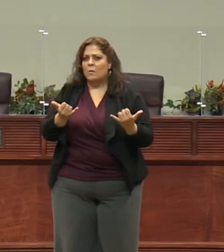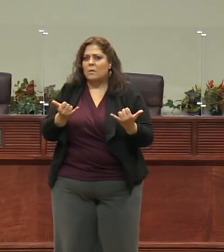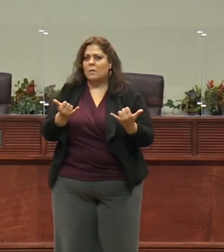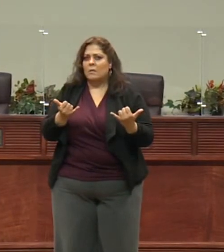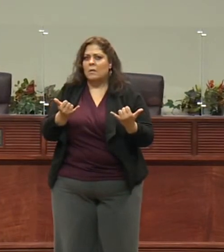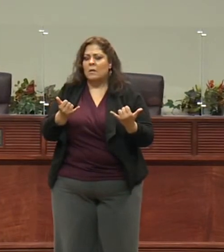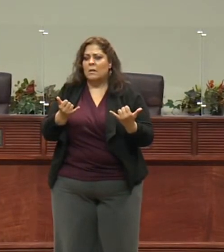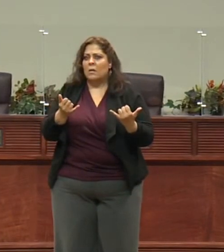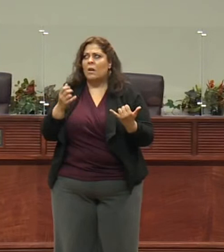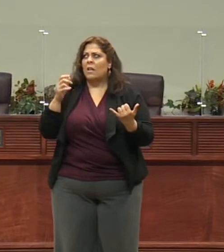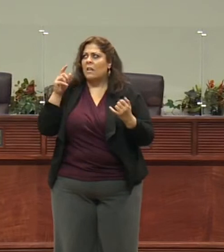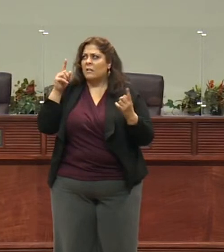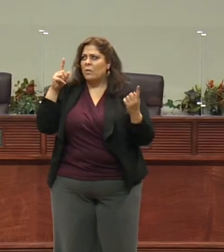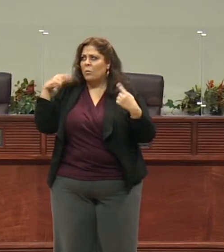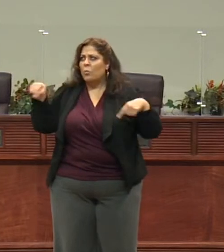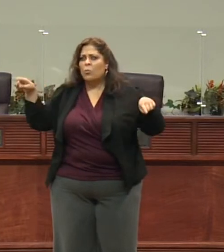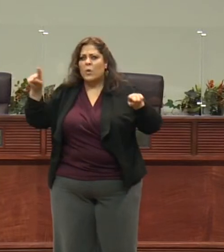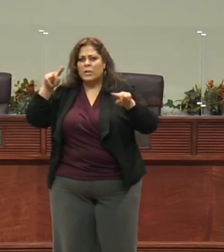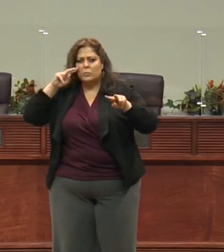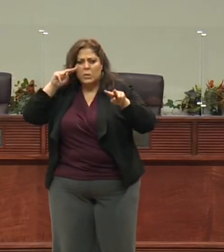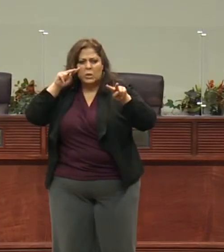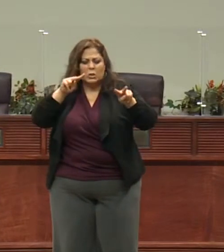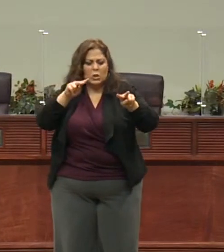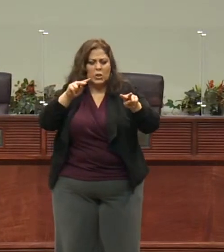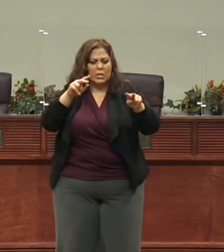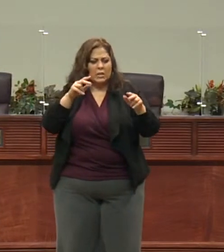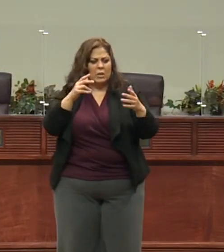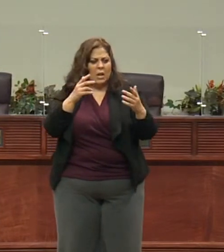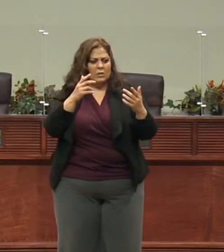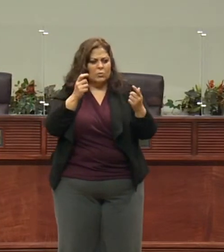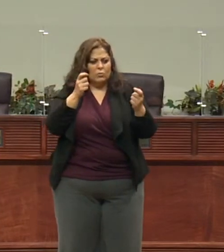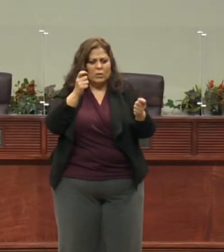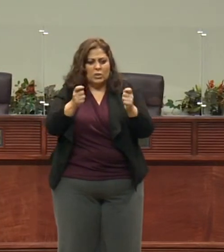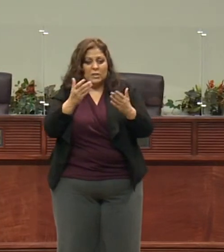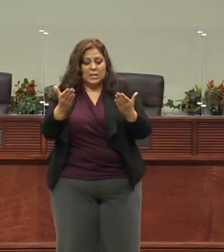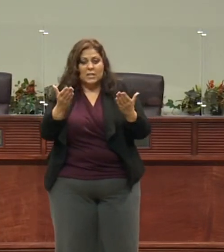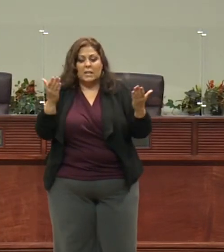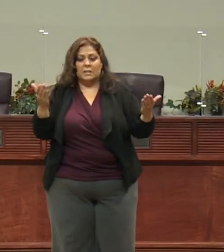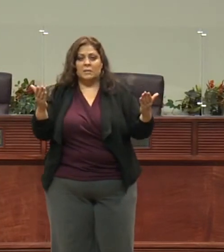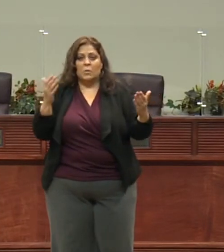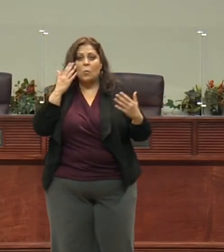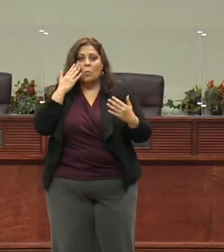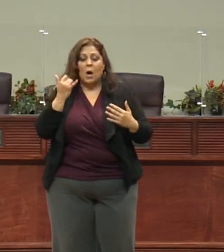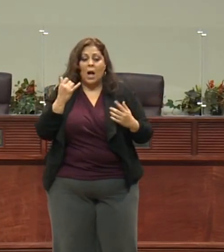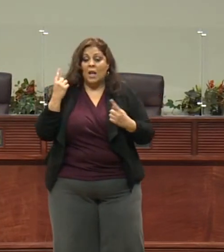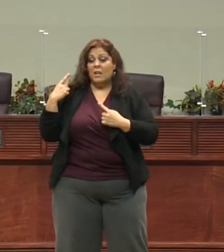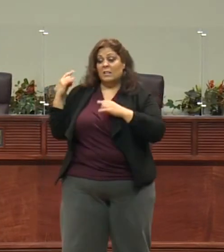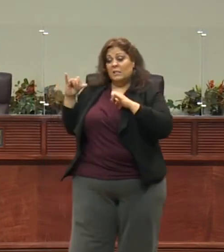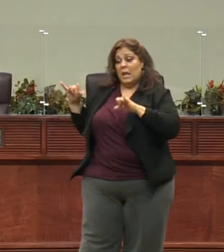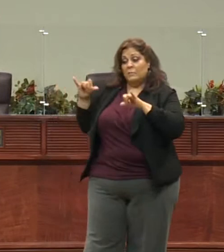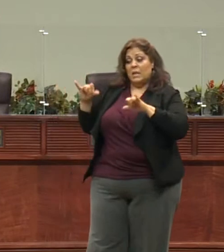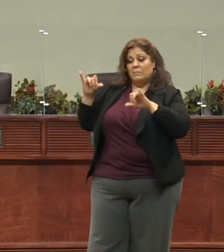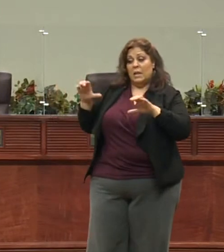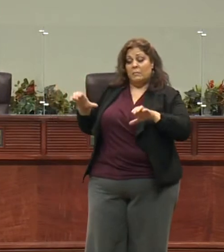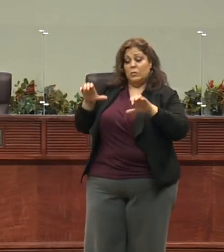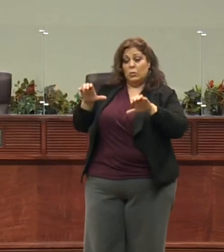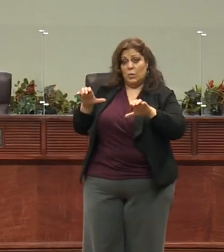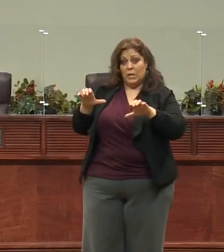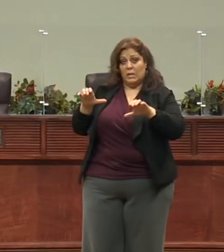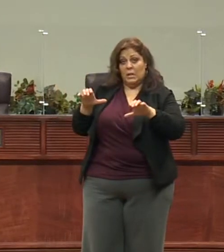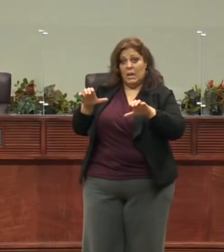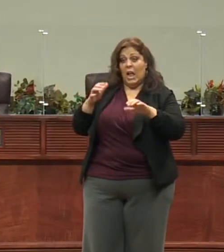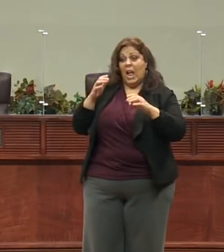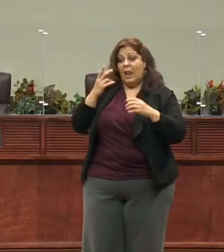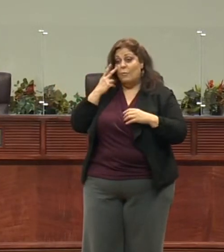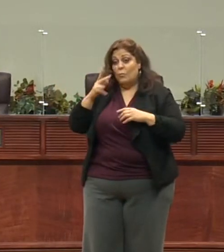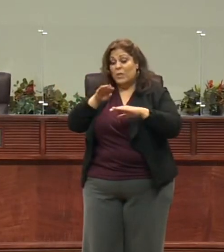the virus is quickly spreading. So you can't do the same things that we've been doing and expect